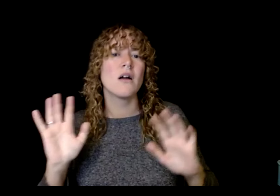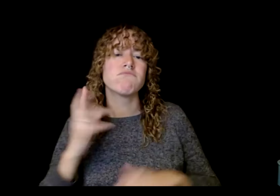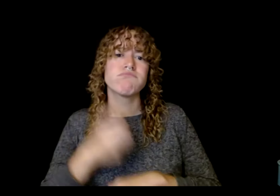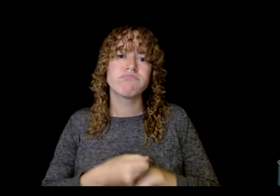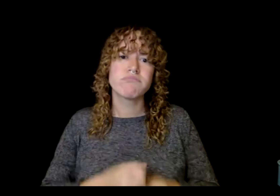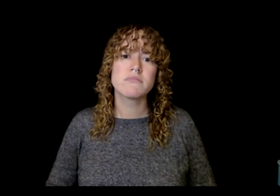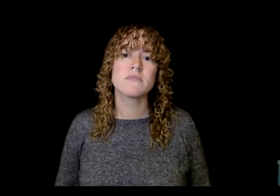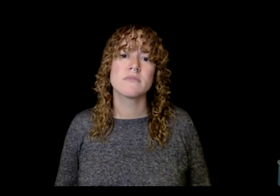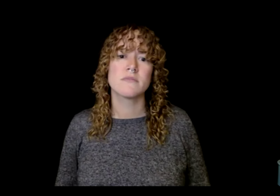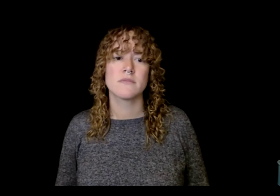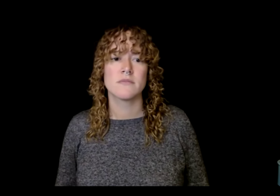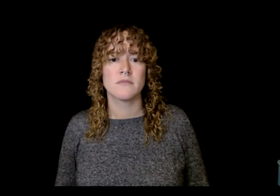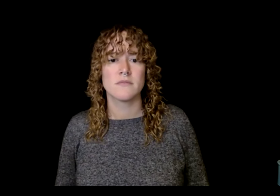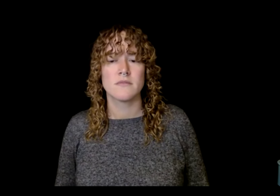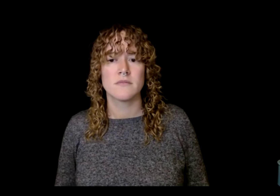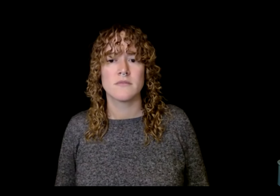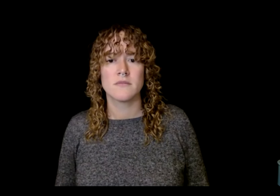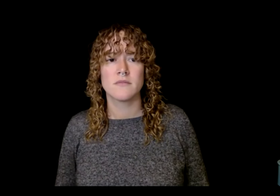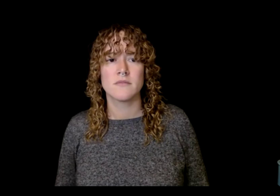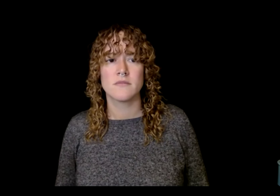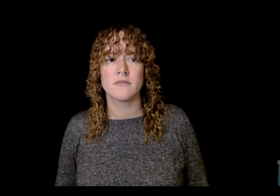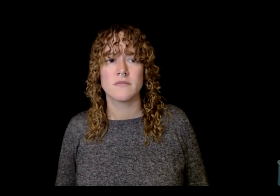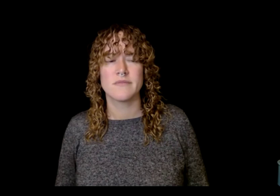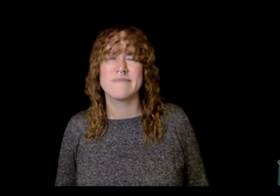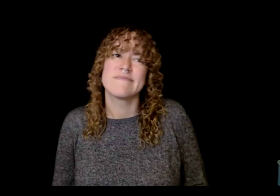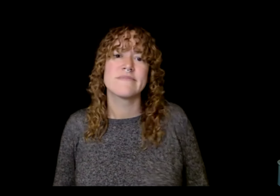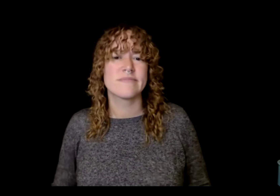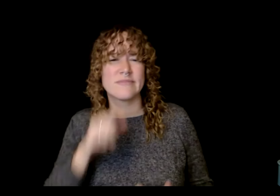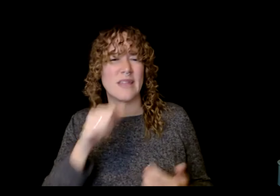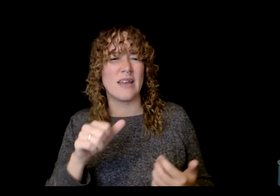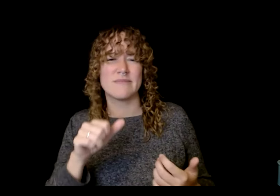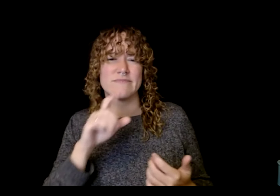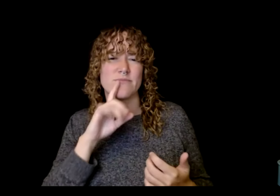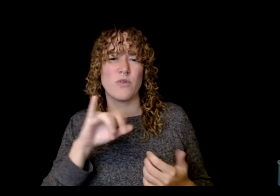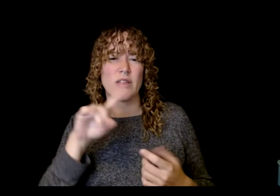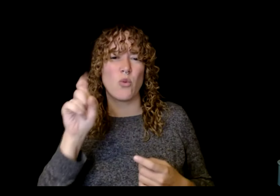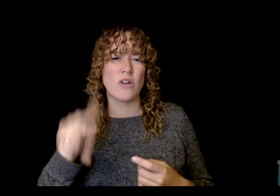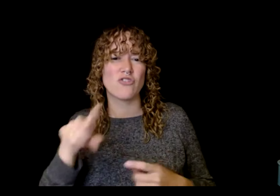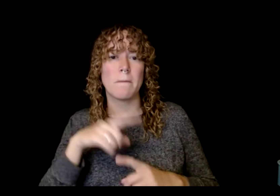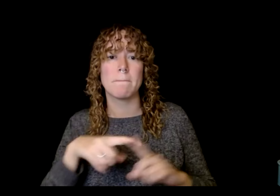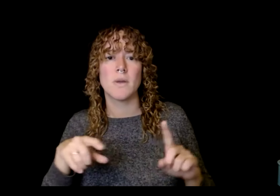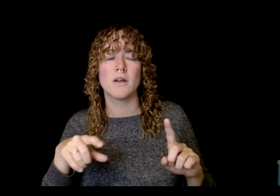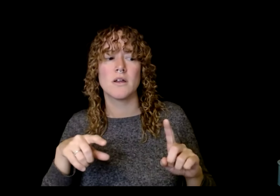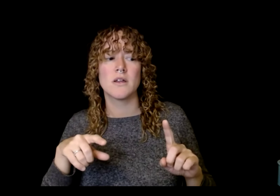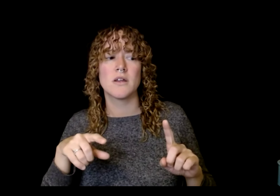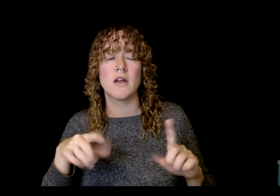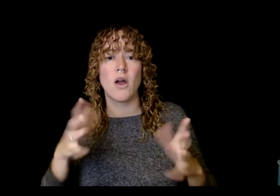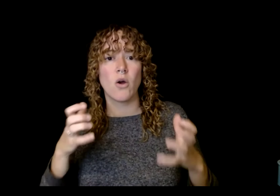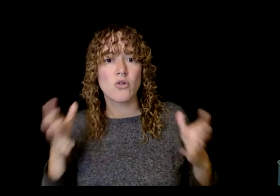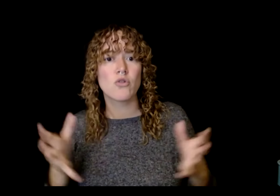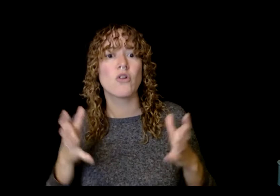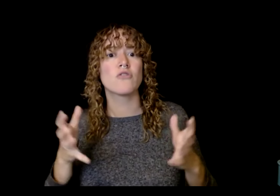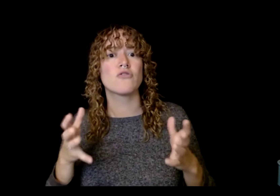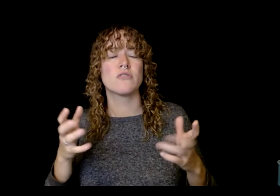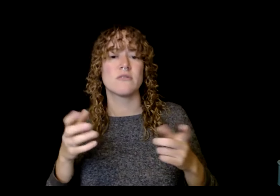Um, and I guess it's less of a question, more of sort of like an encouragement to continue what I